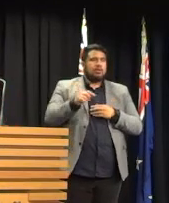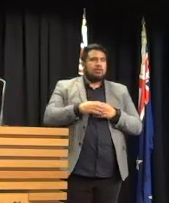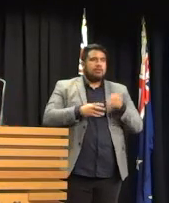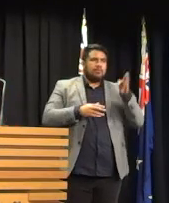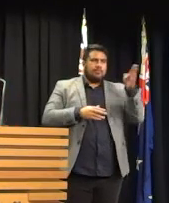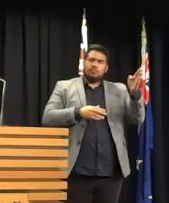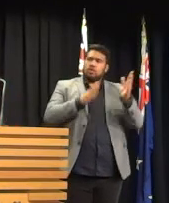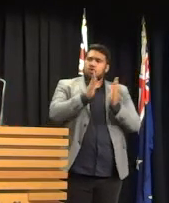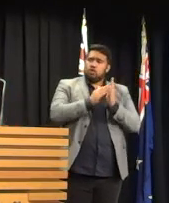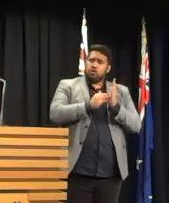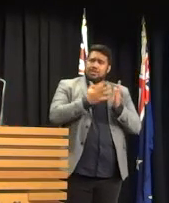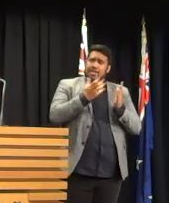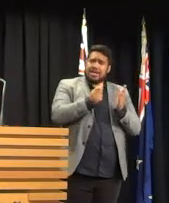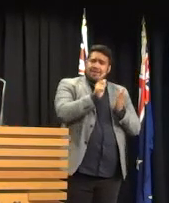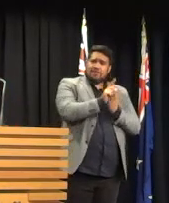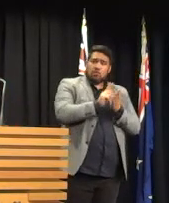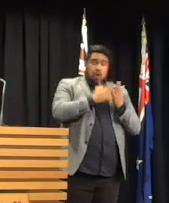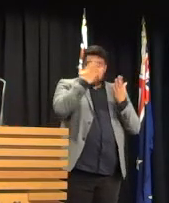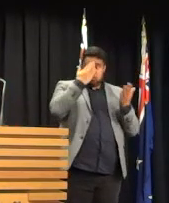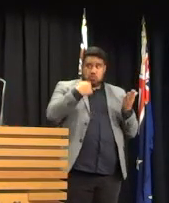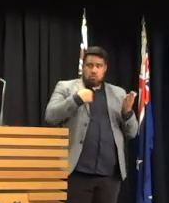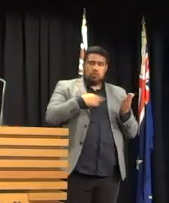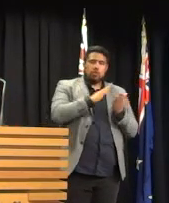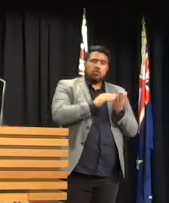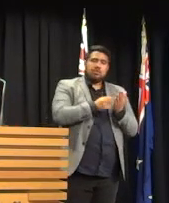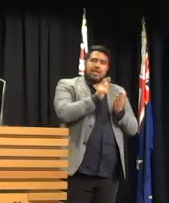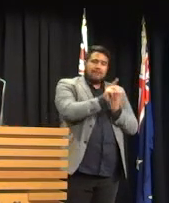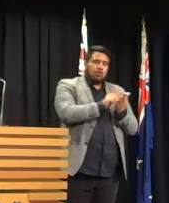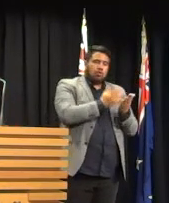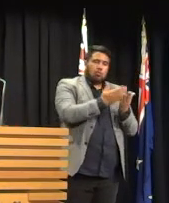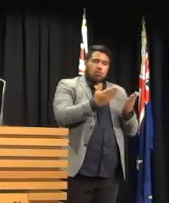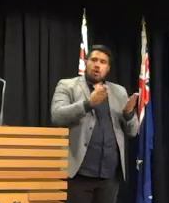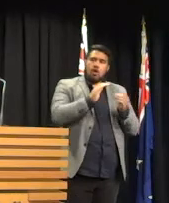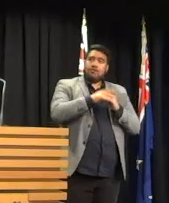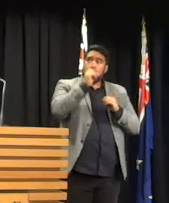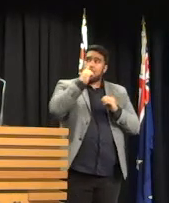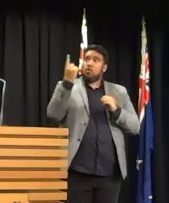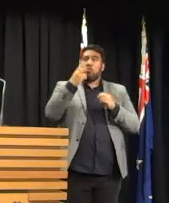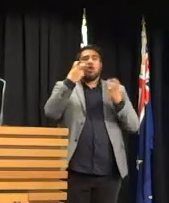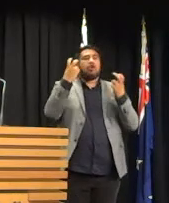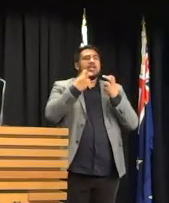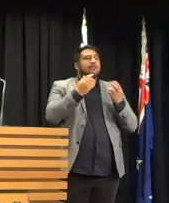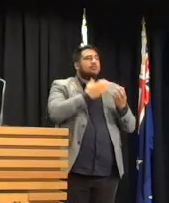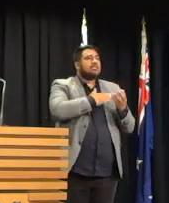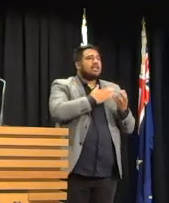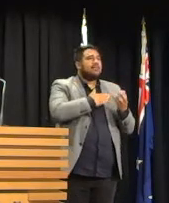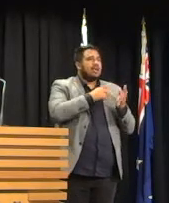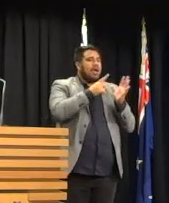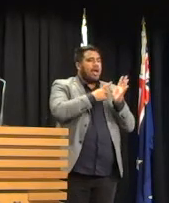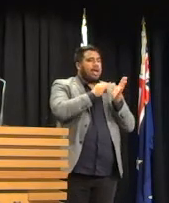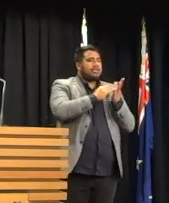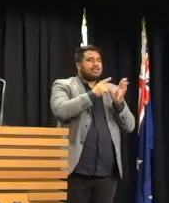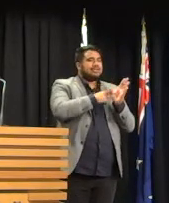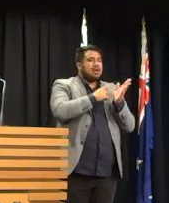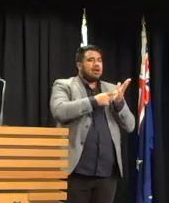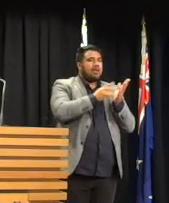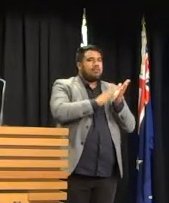does New Zealand have any laws, I just don't know, any laws about what happens to asylum seekers on boats if they came into your water?